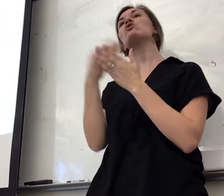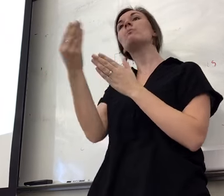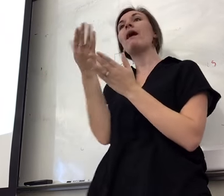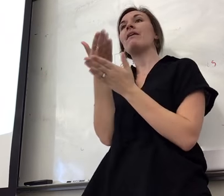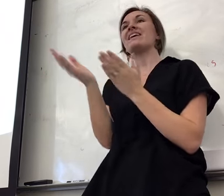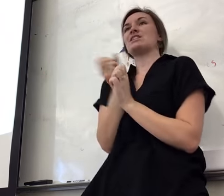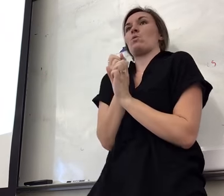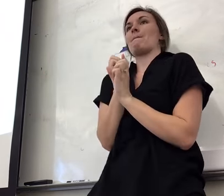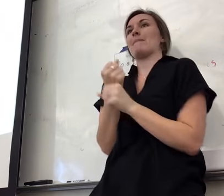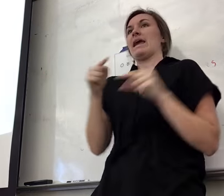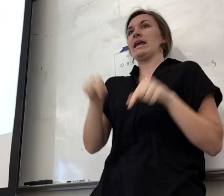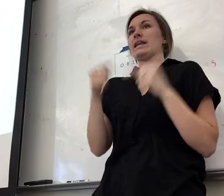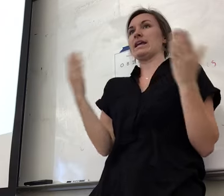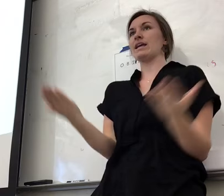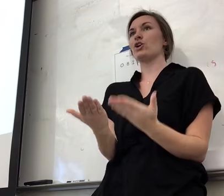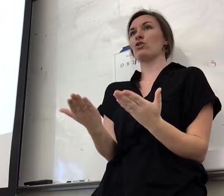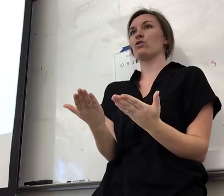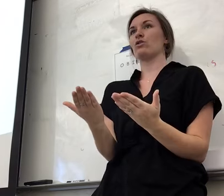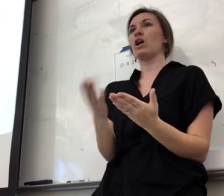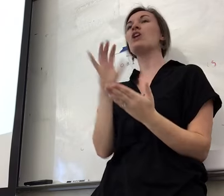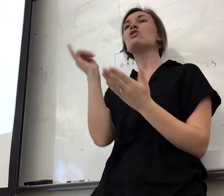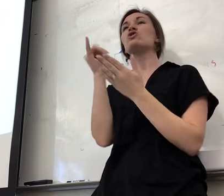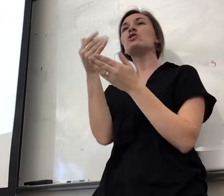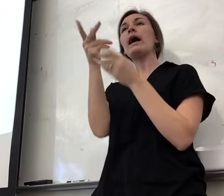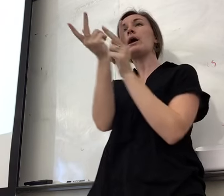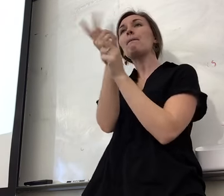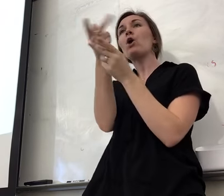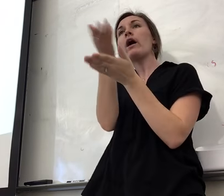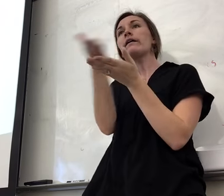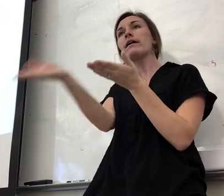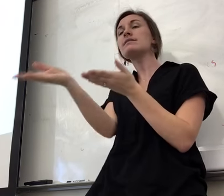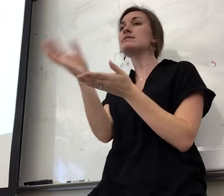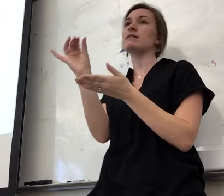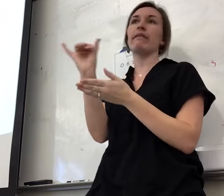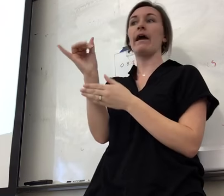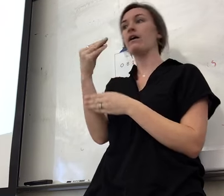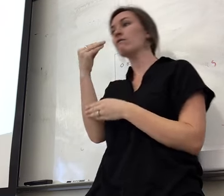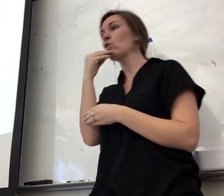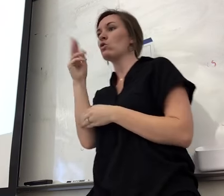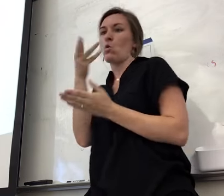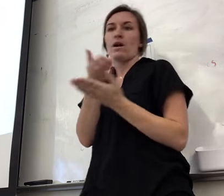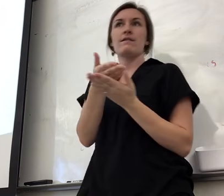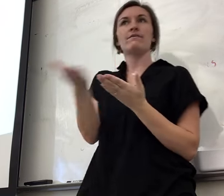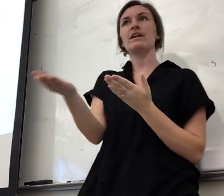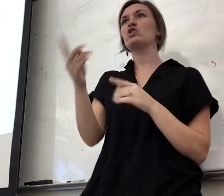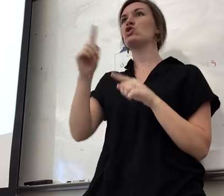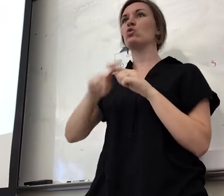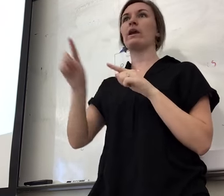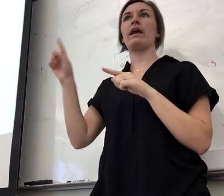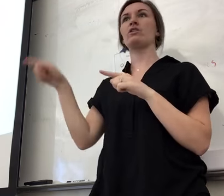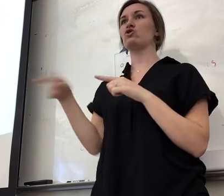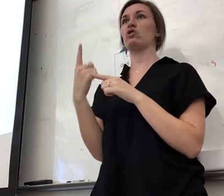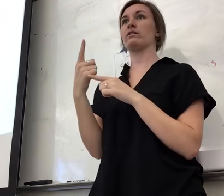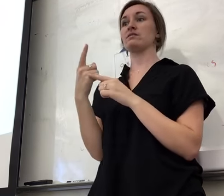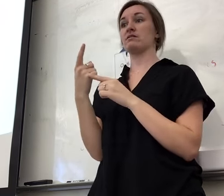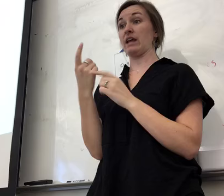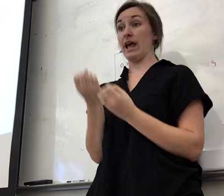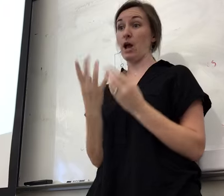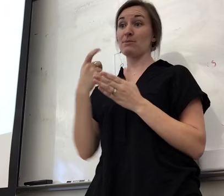America, which is why products of similar production costs, like an avocado, you can't just massively reduce the cost of an avocado to produce. Now,